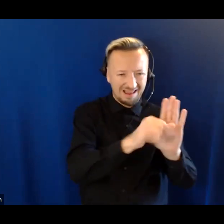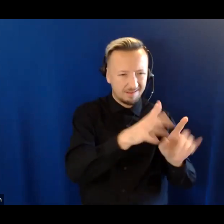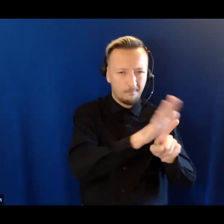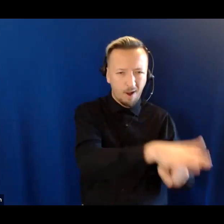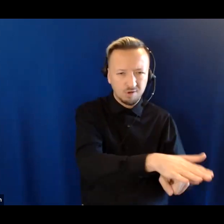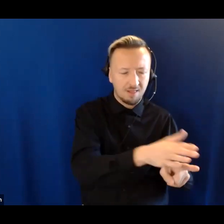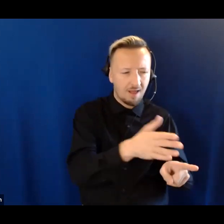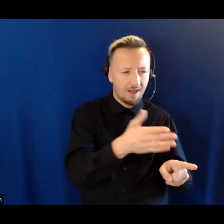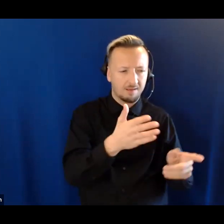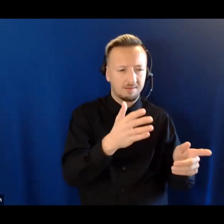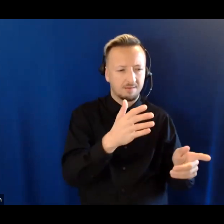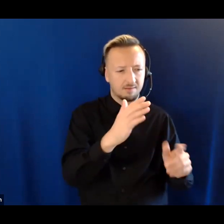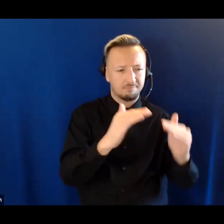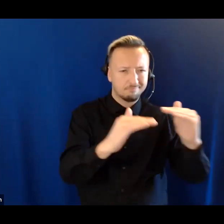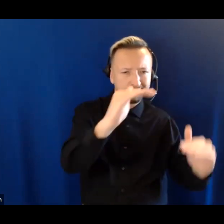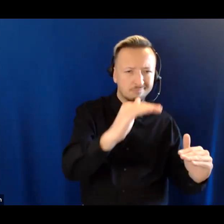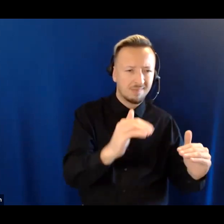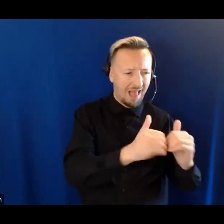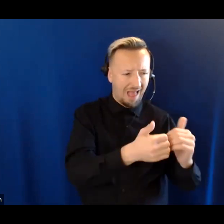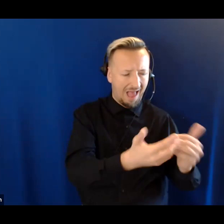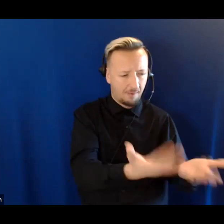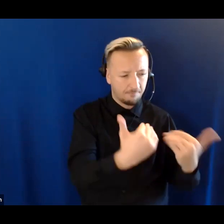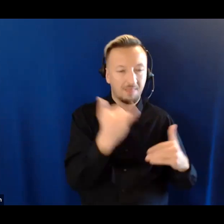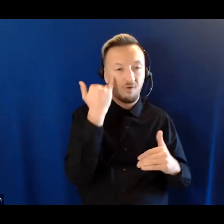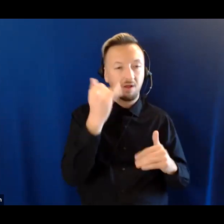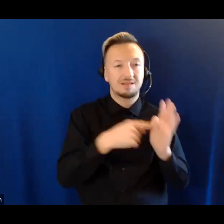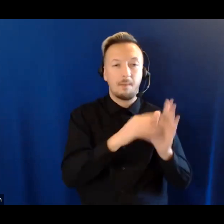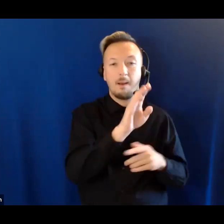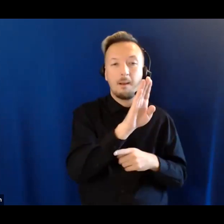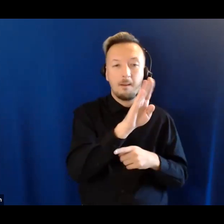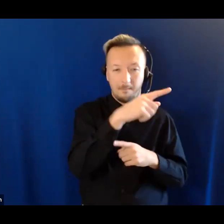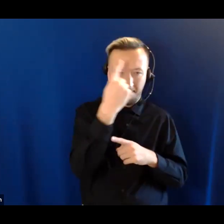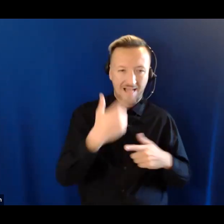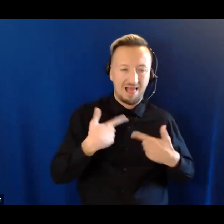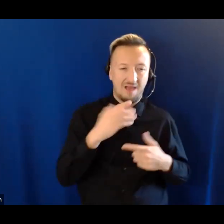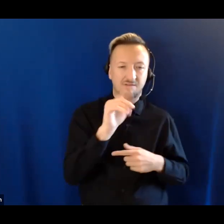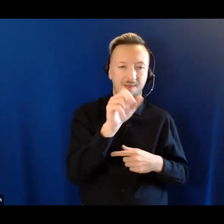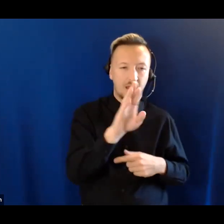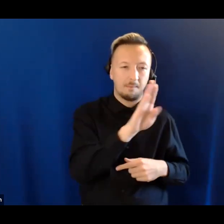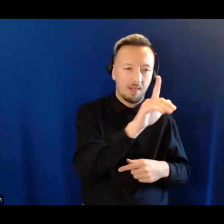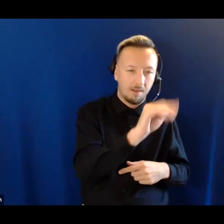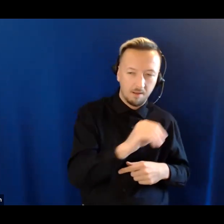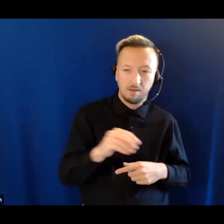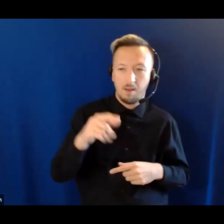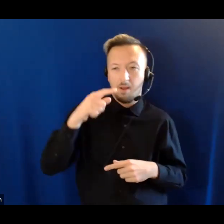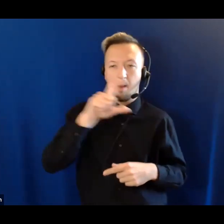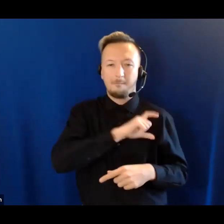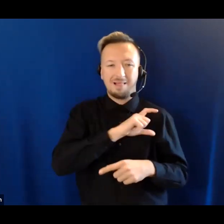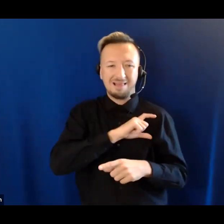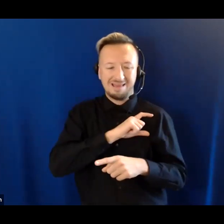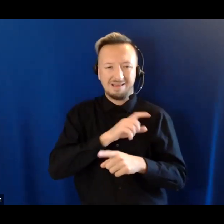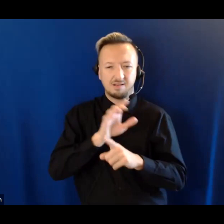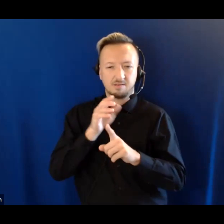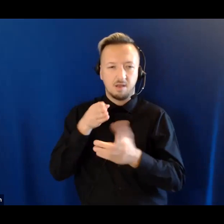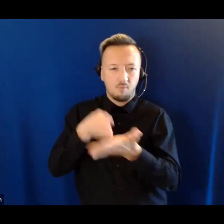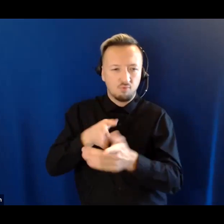about movements that are very prevalent today, such as Black Lives Matter, talking about police brutality against disabled and Black disabled folks,